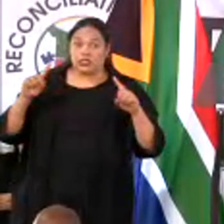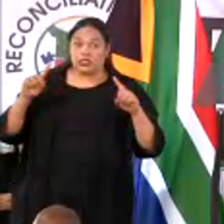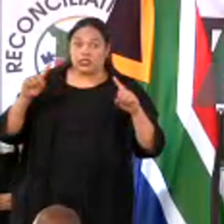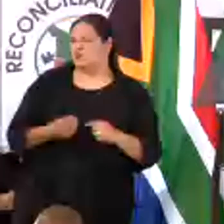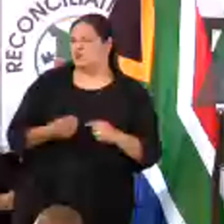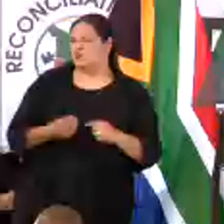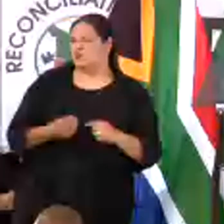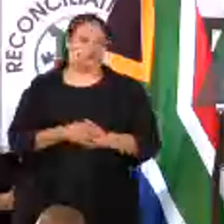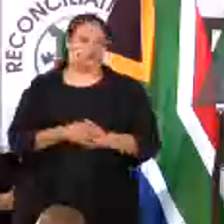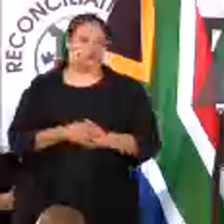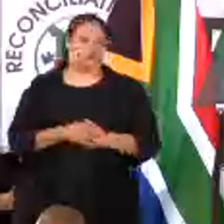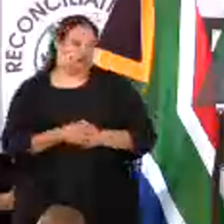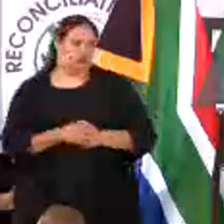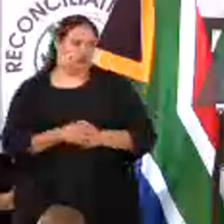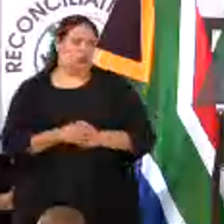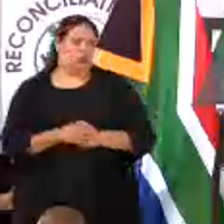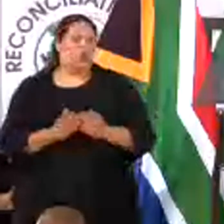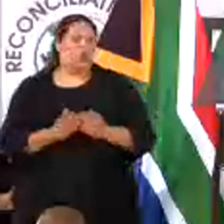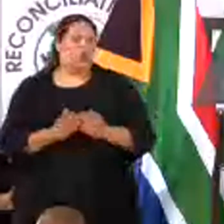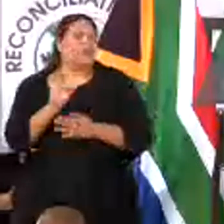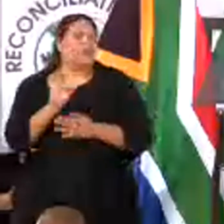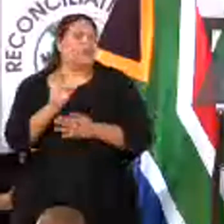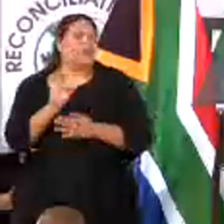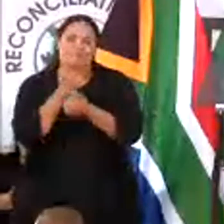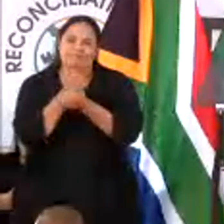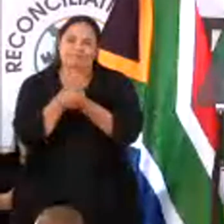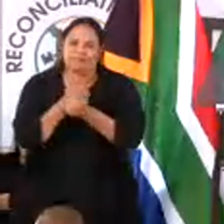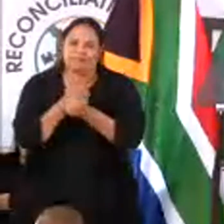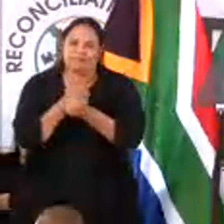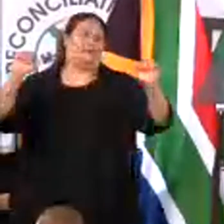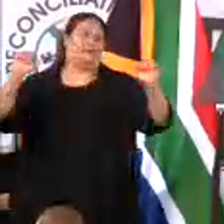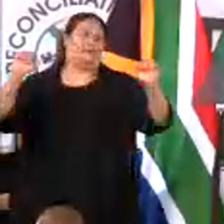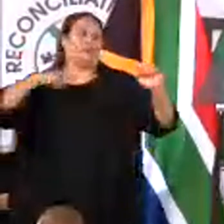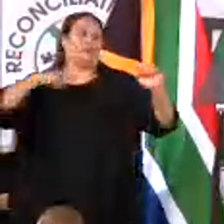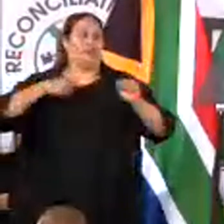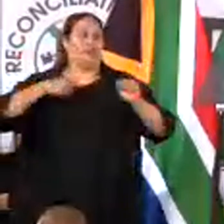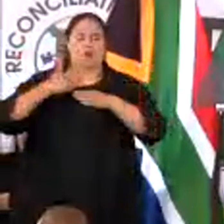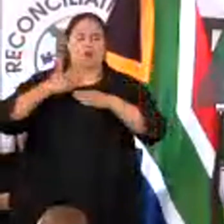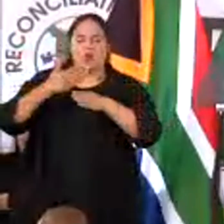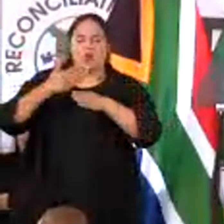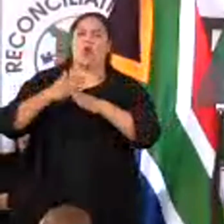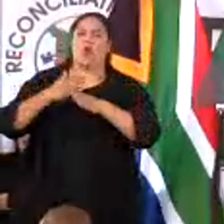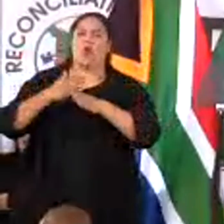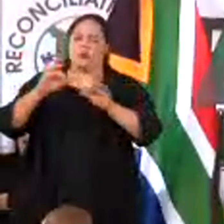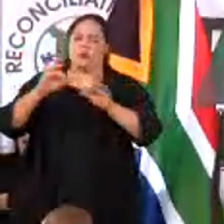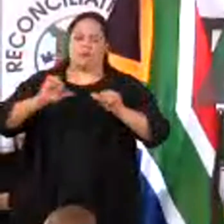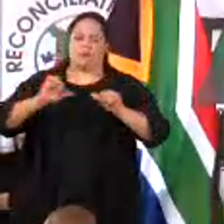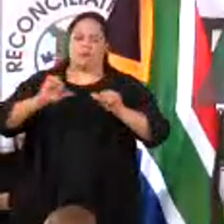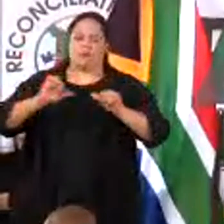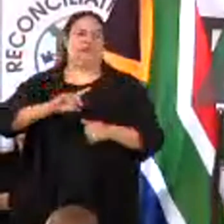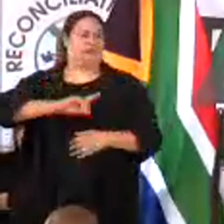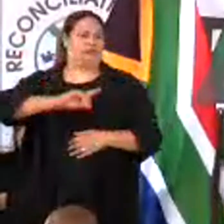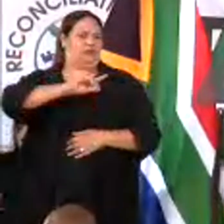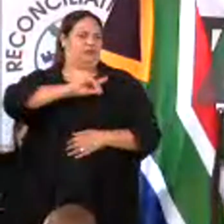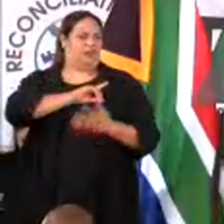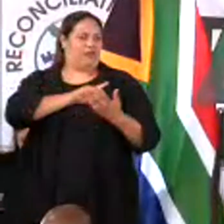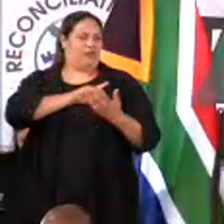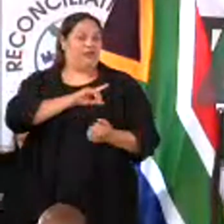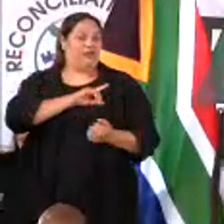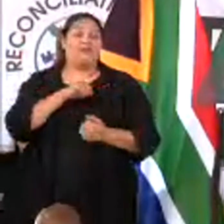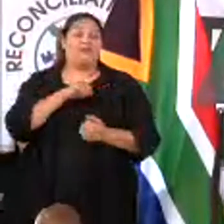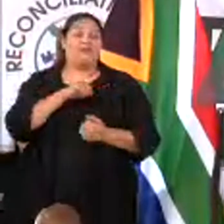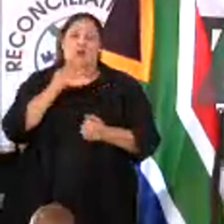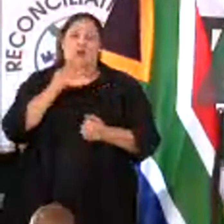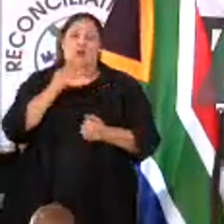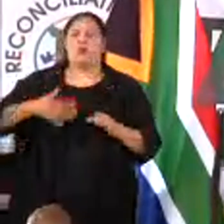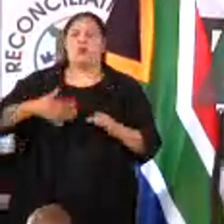succeed. Through democracy, we have worked to restore the dignity of all